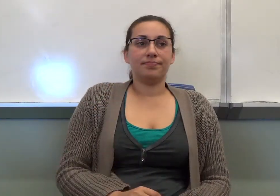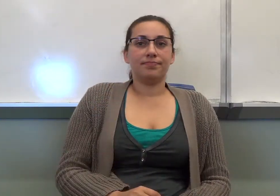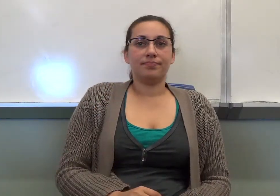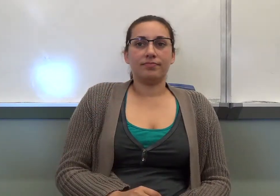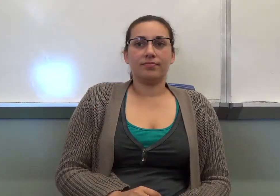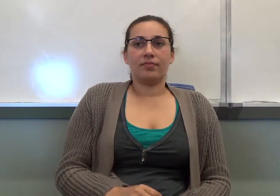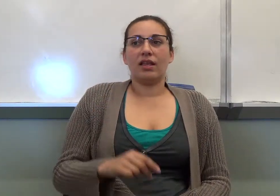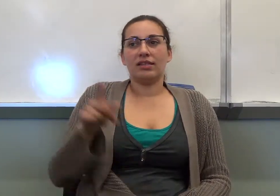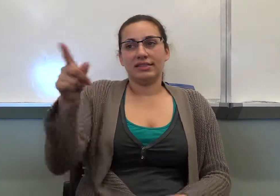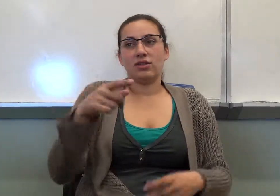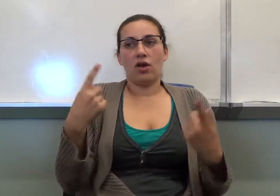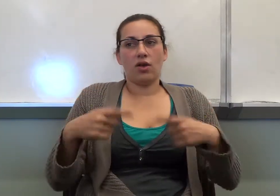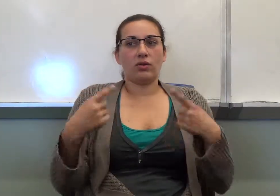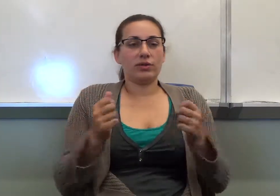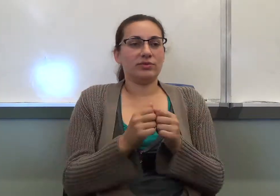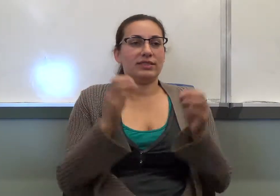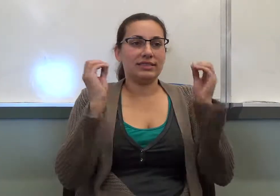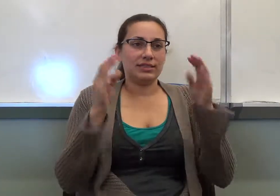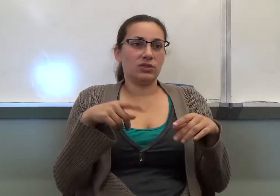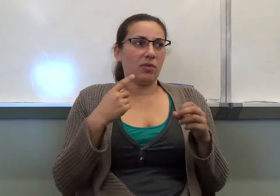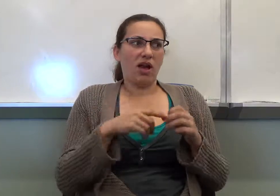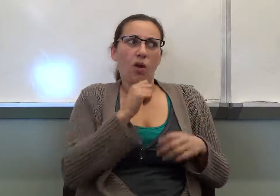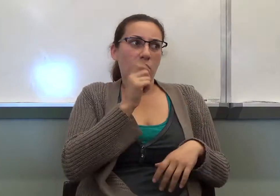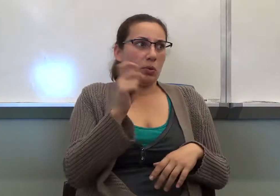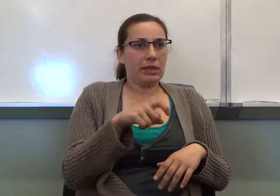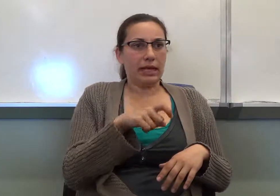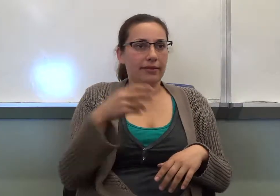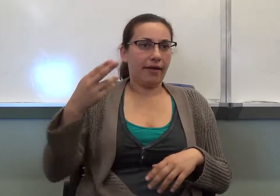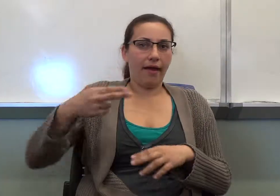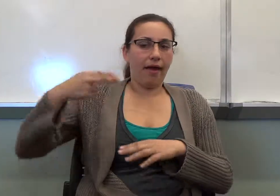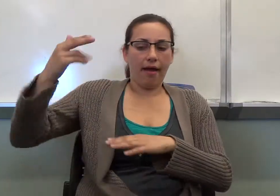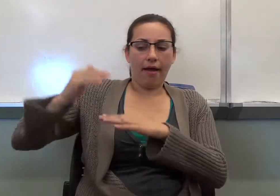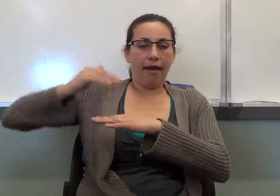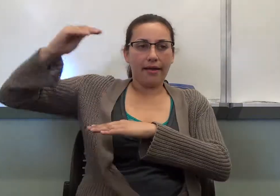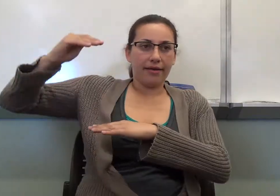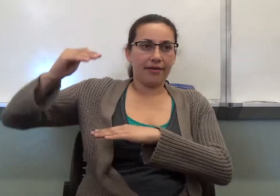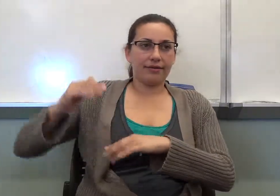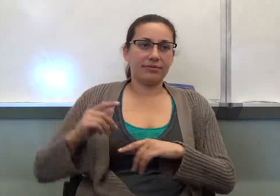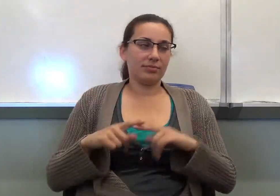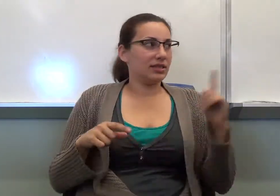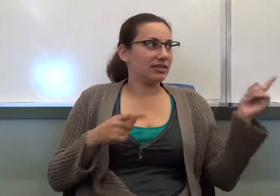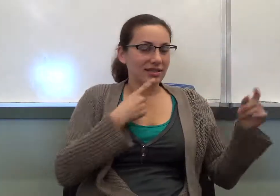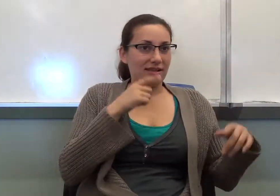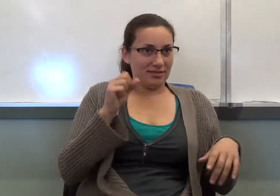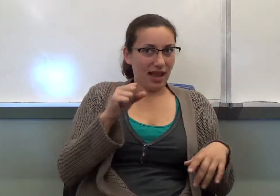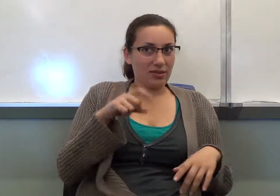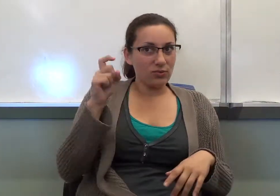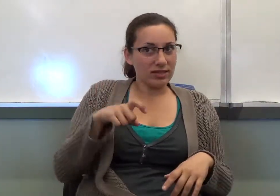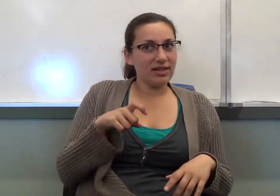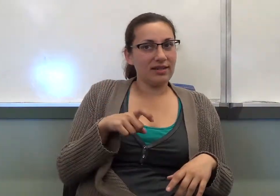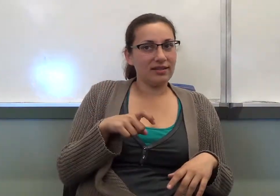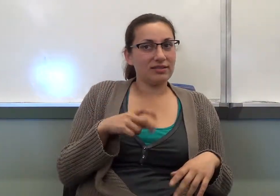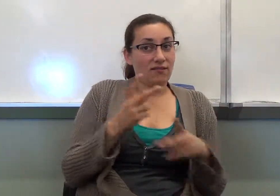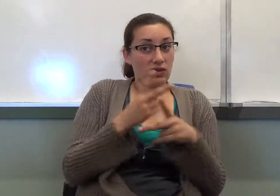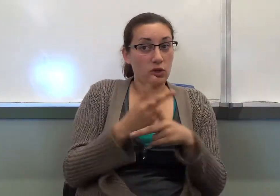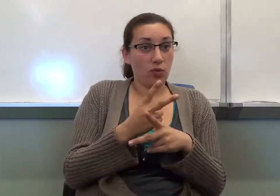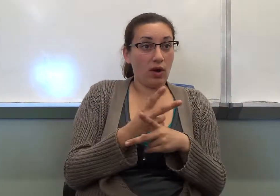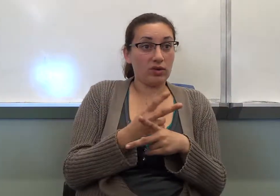area first of the rectangle. The rectangle is this entire thing, right? It includes that fireplace part. That the rectangle includes the whole